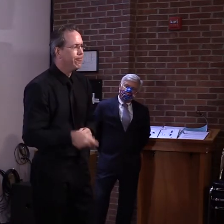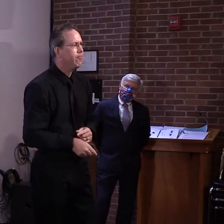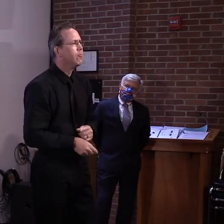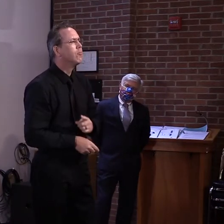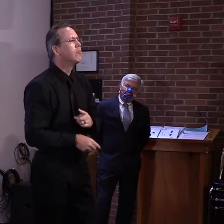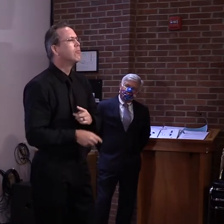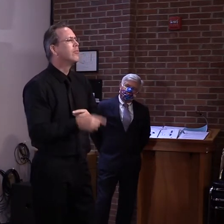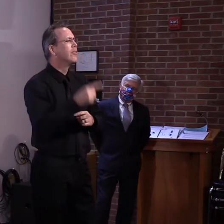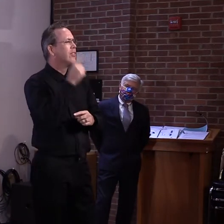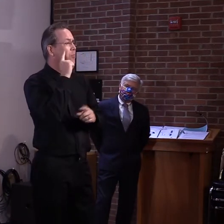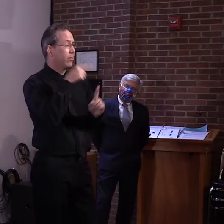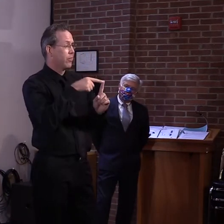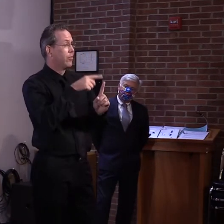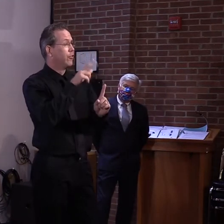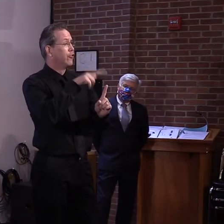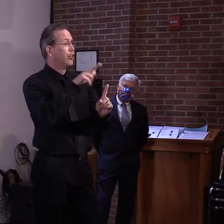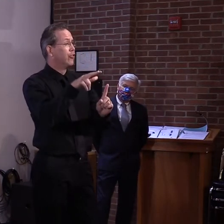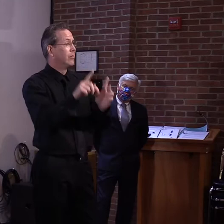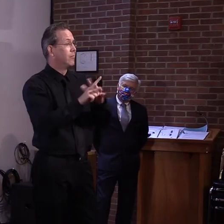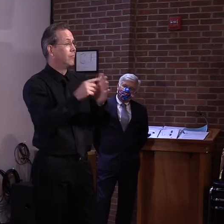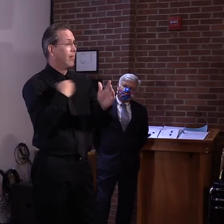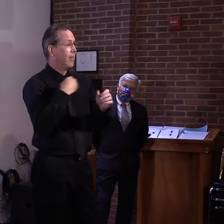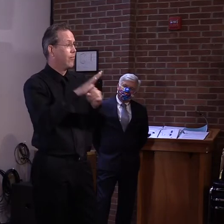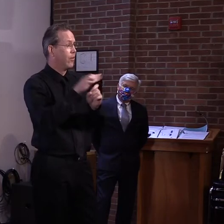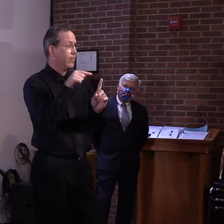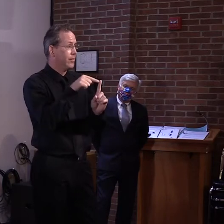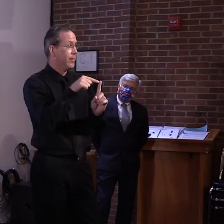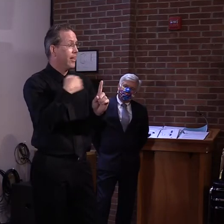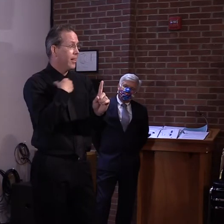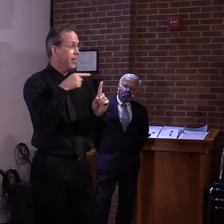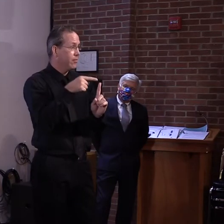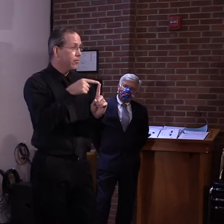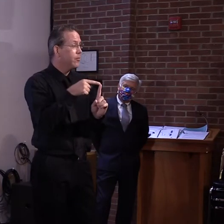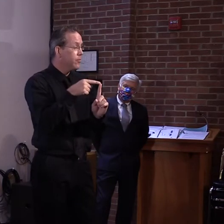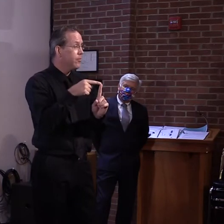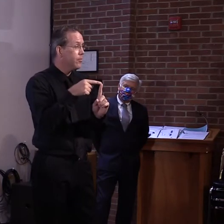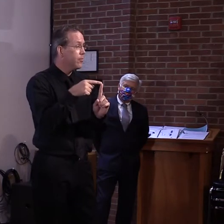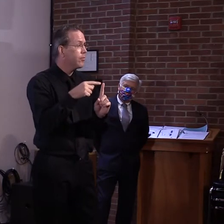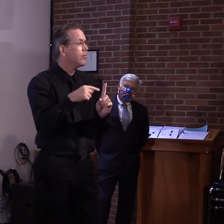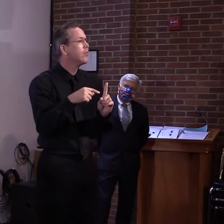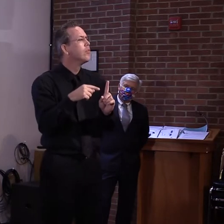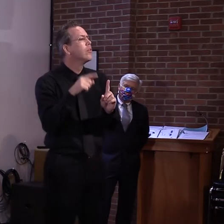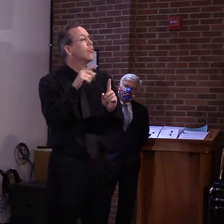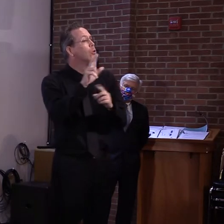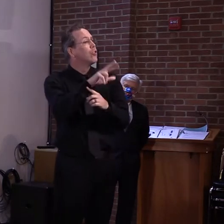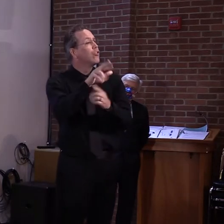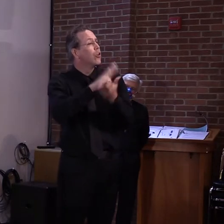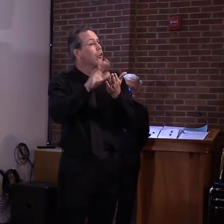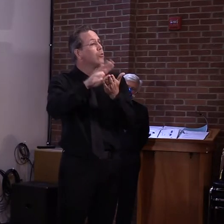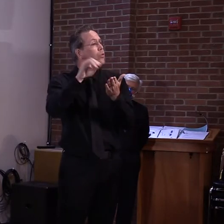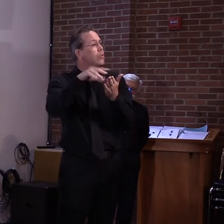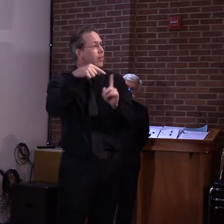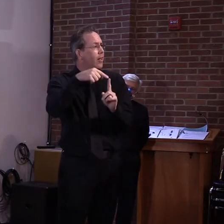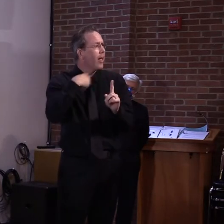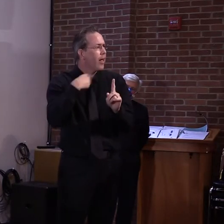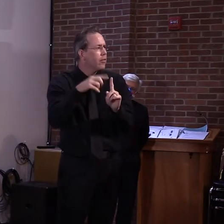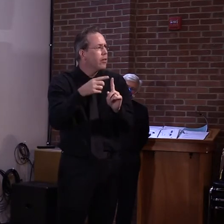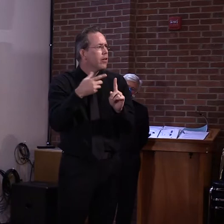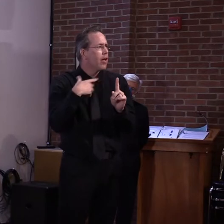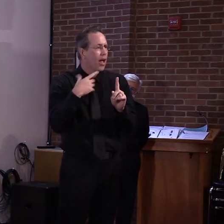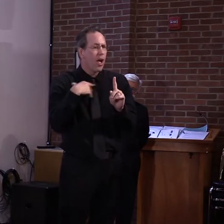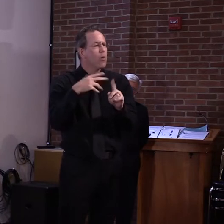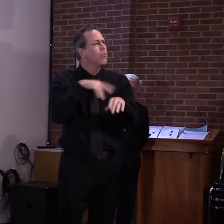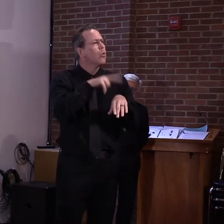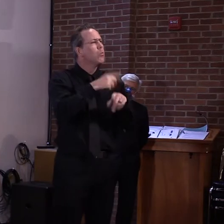just were tested from higher ed. You know, that's basically on top of our normal case count that we might have had in any given week. So that gets factored into